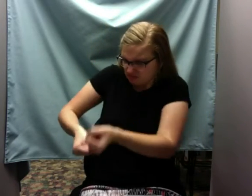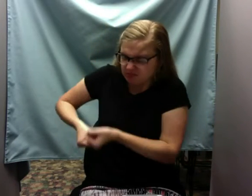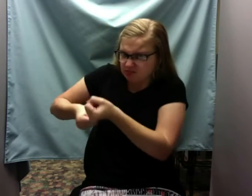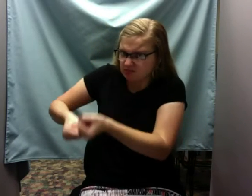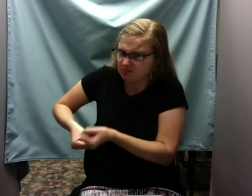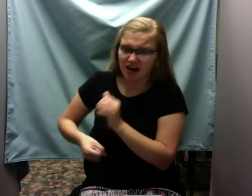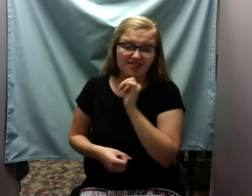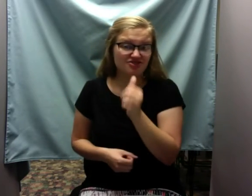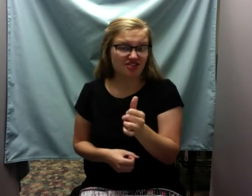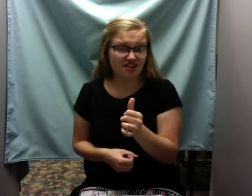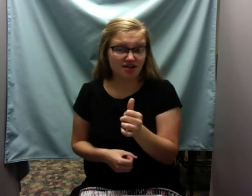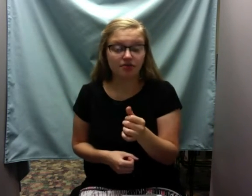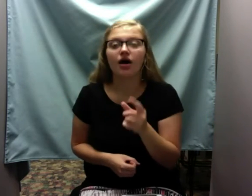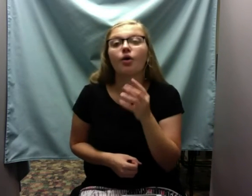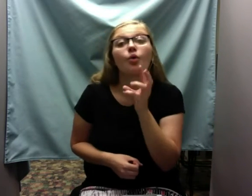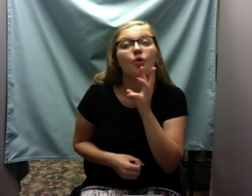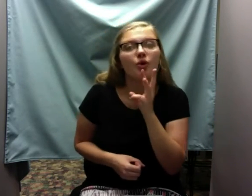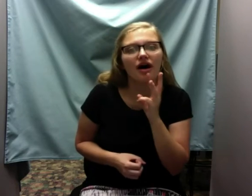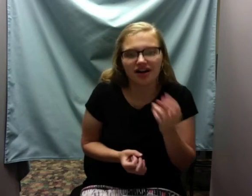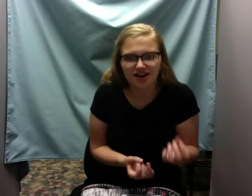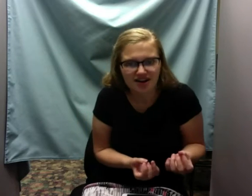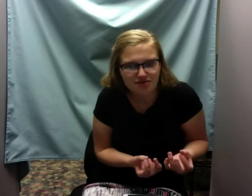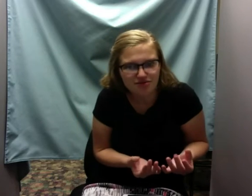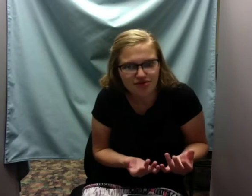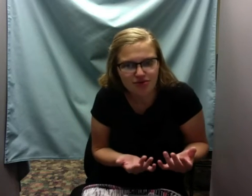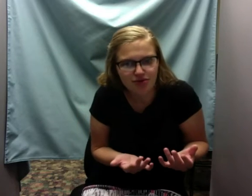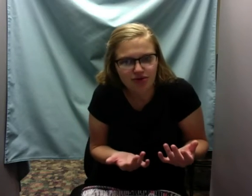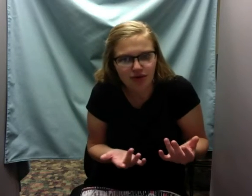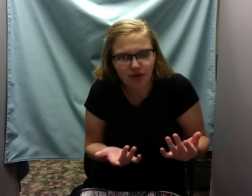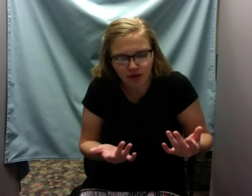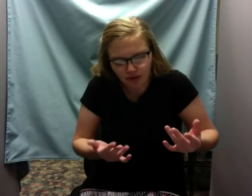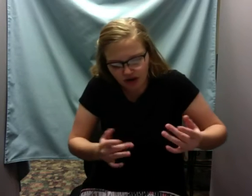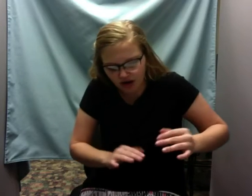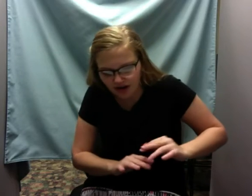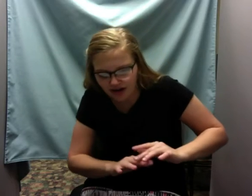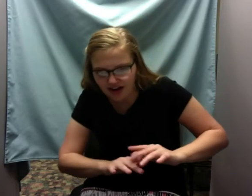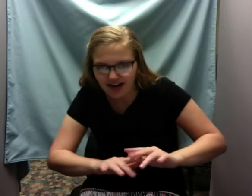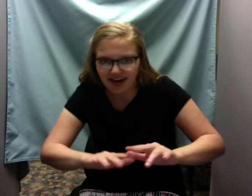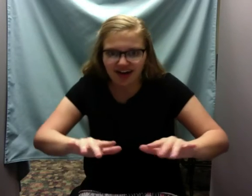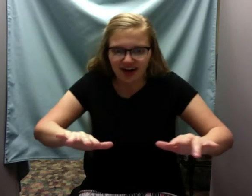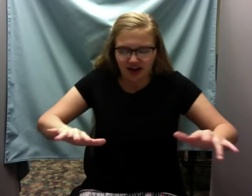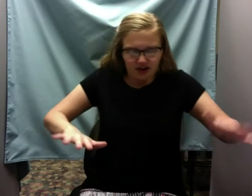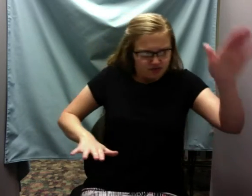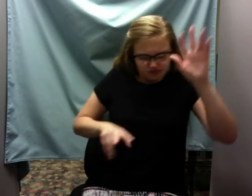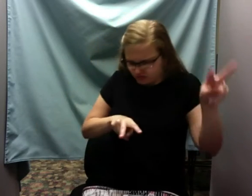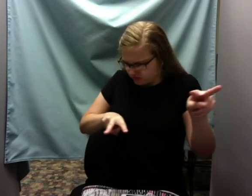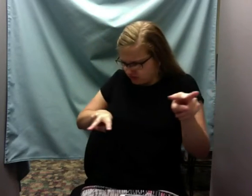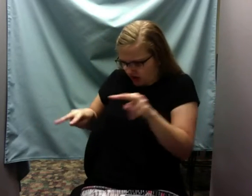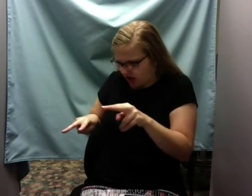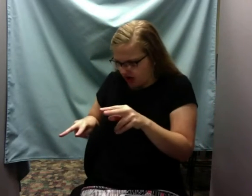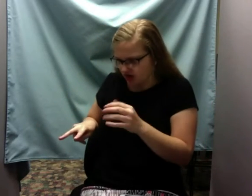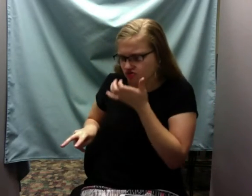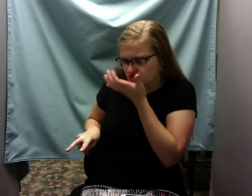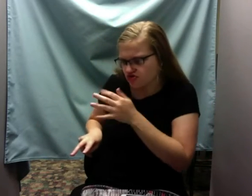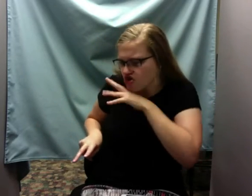ground. But there went up a mist from the earth, and watered the whole face of the ground. And the Lord God formed man of the dust of